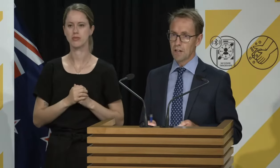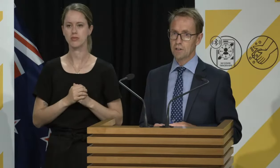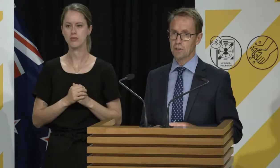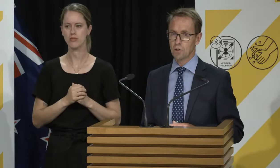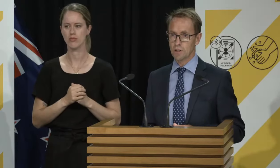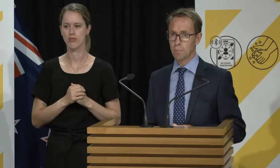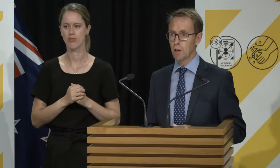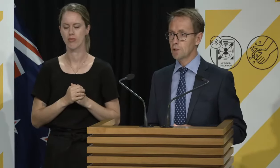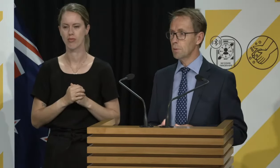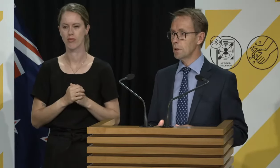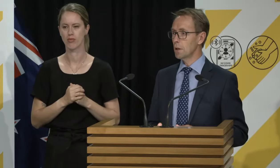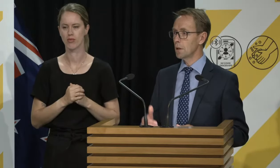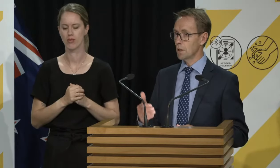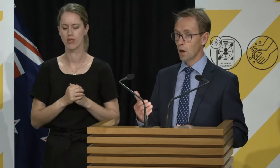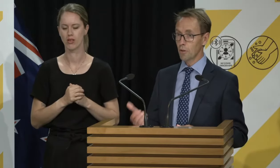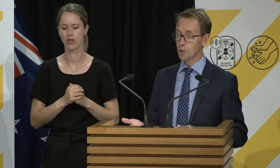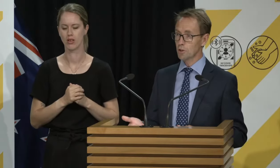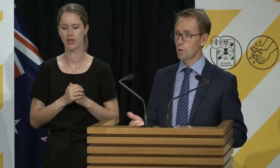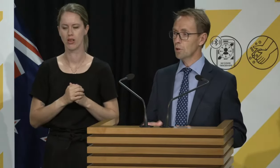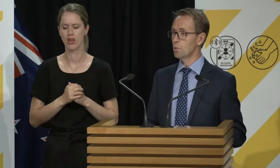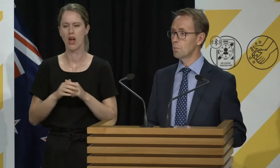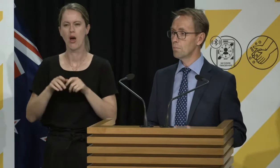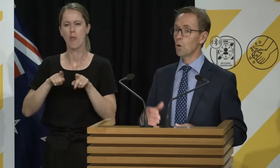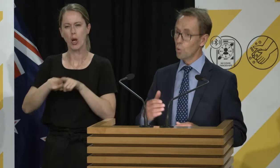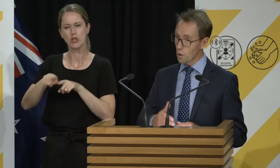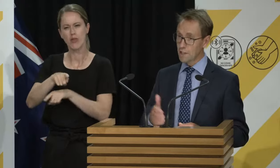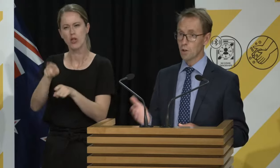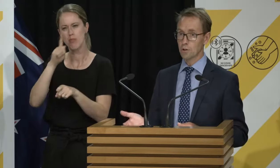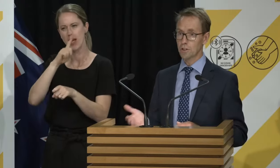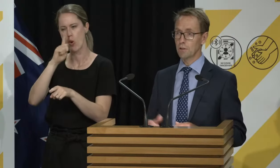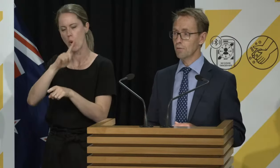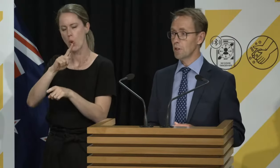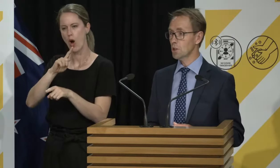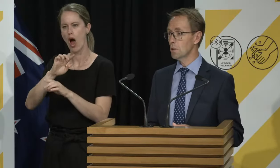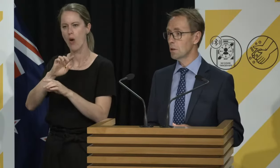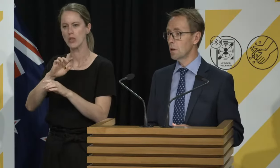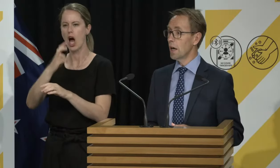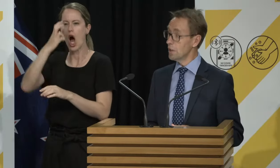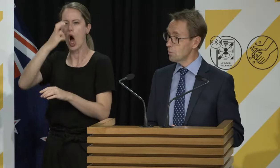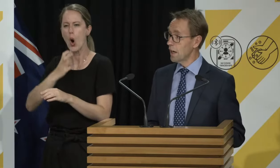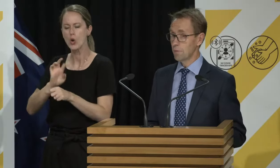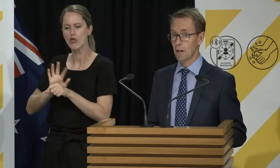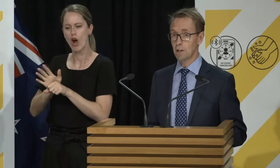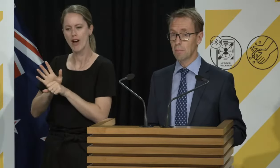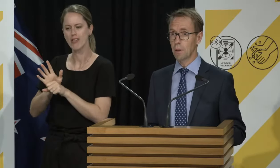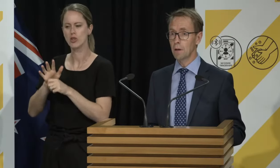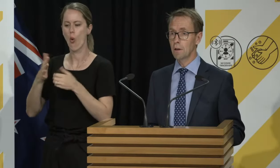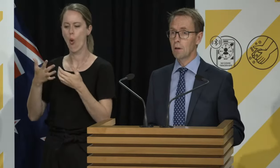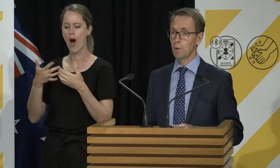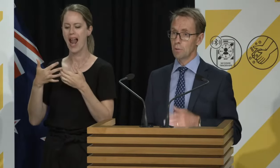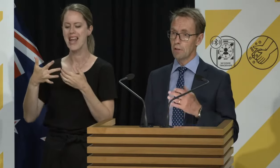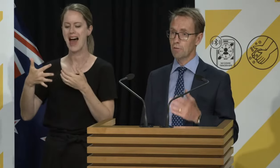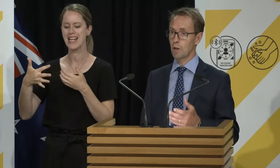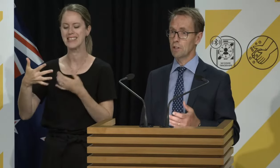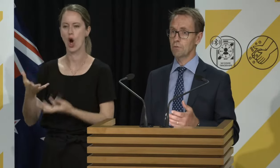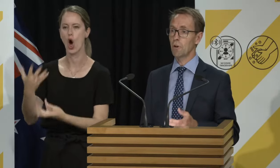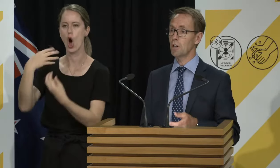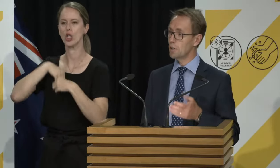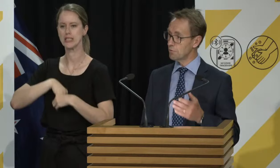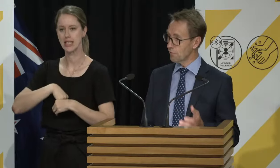these cases transpire to be either historical or late onset infection, and we have had a number where we